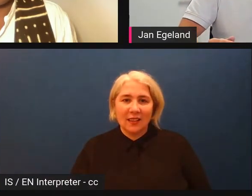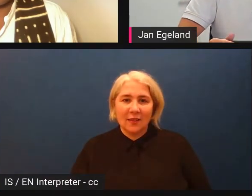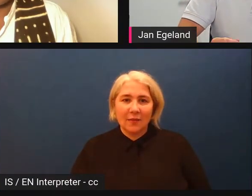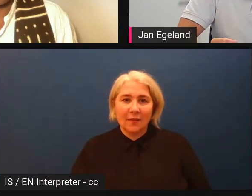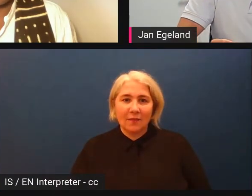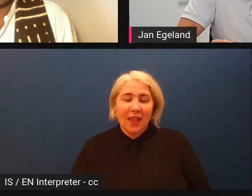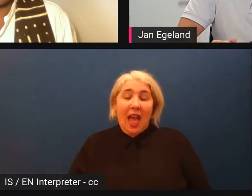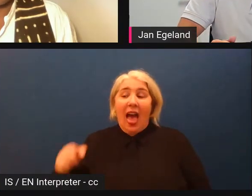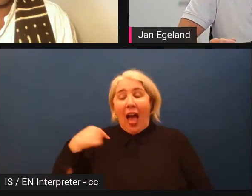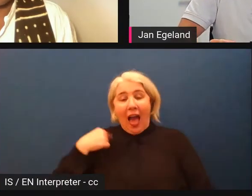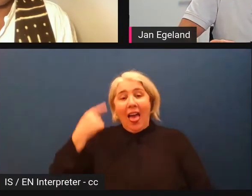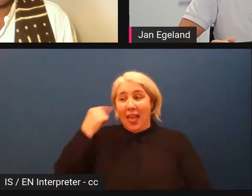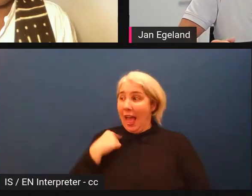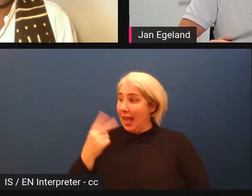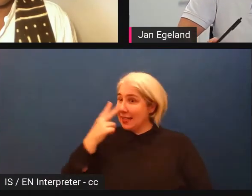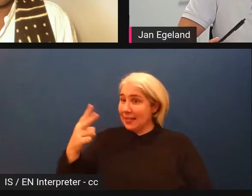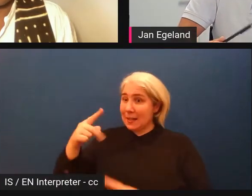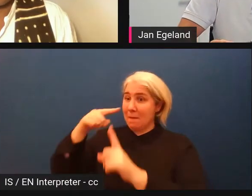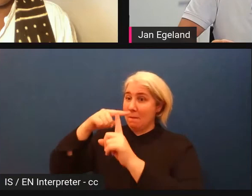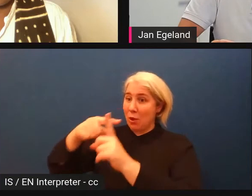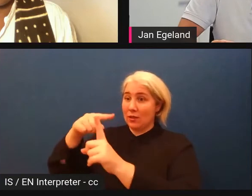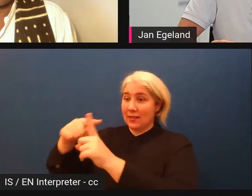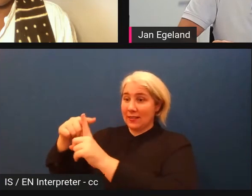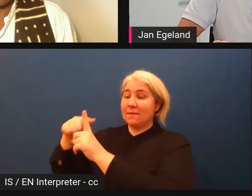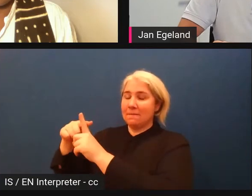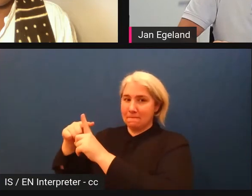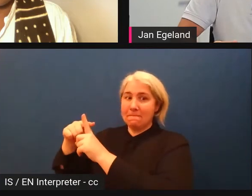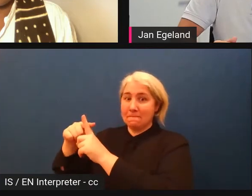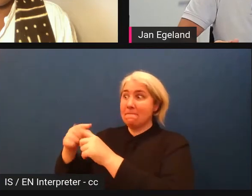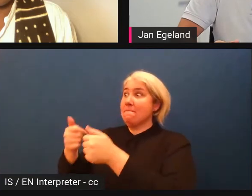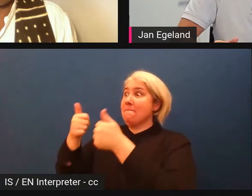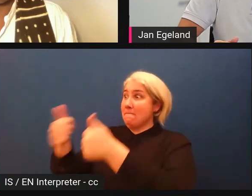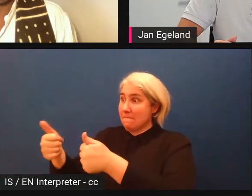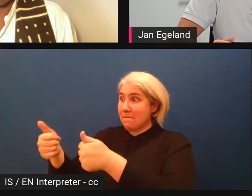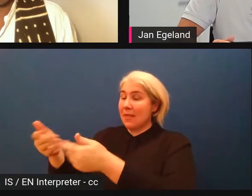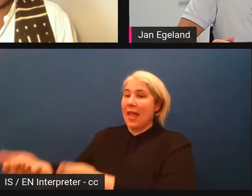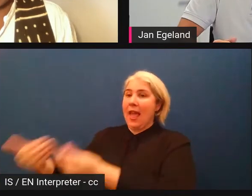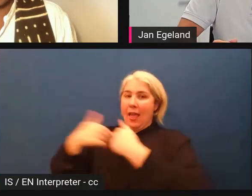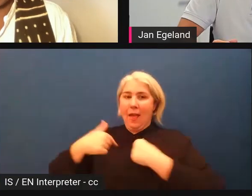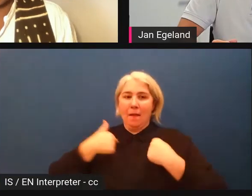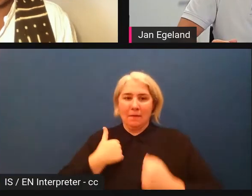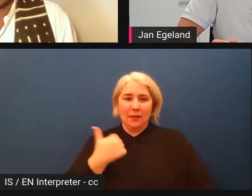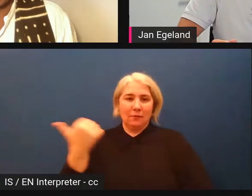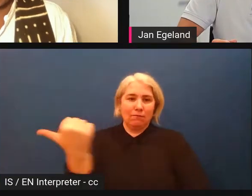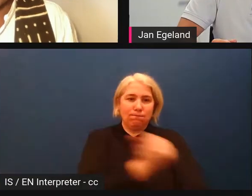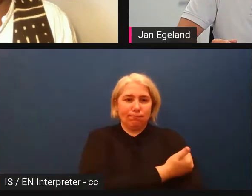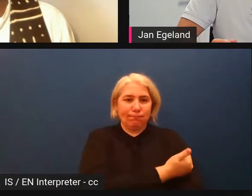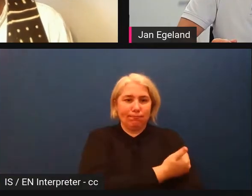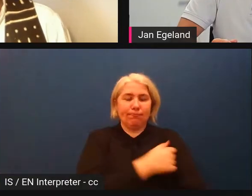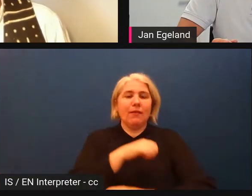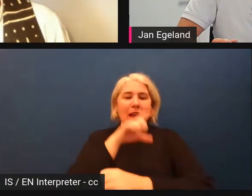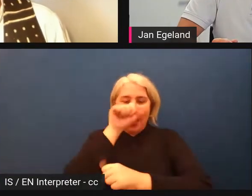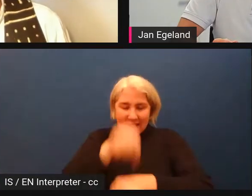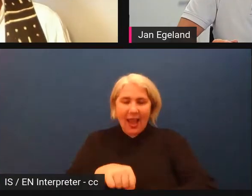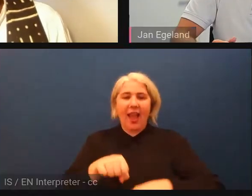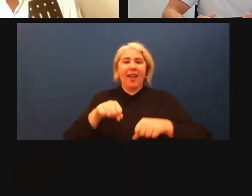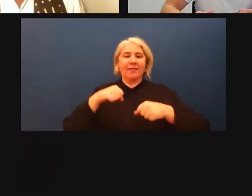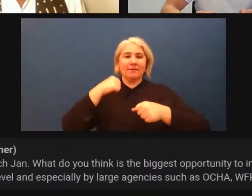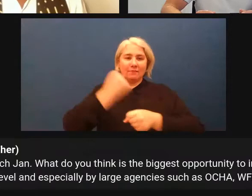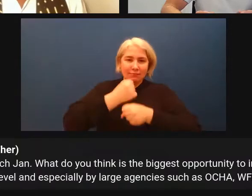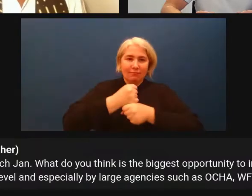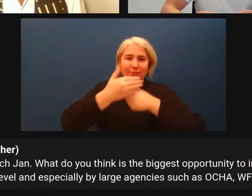I'm so privileged to have a job in this sector, really. Mm, thank you. I'll take one